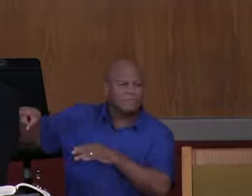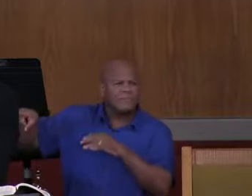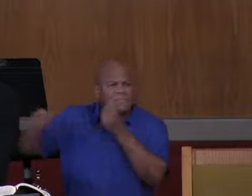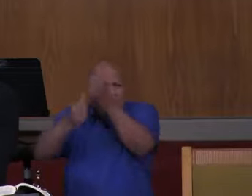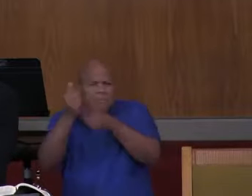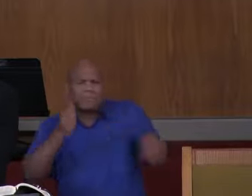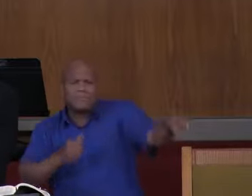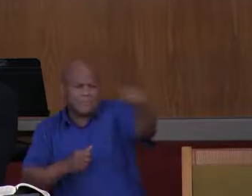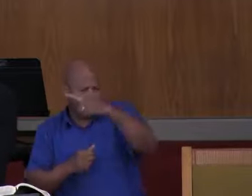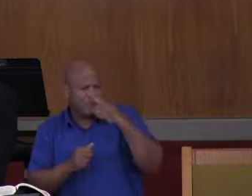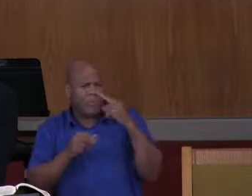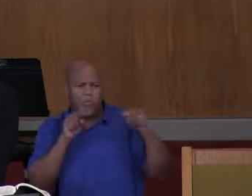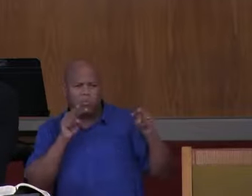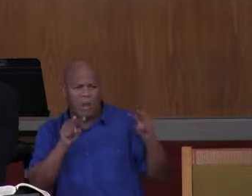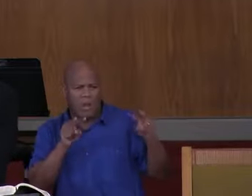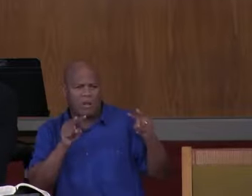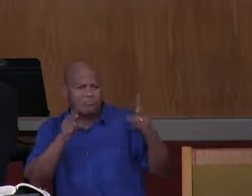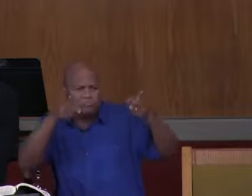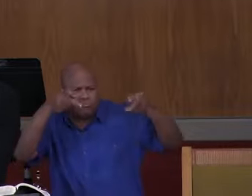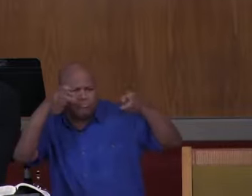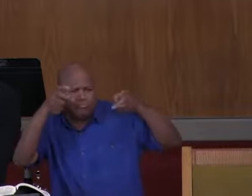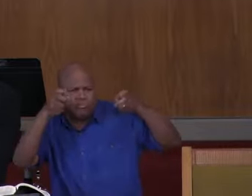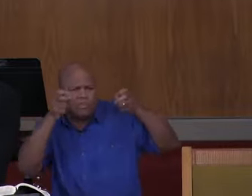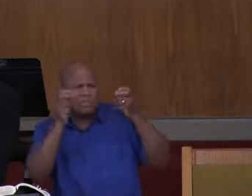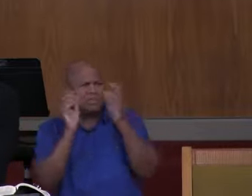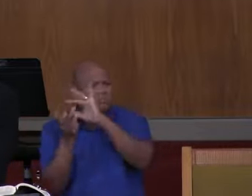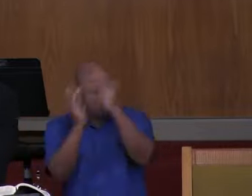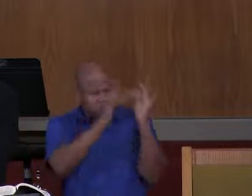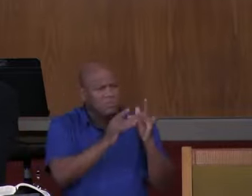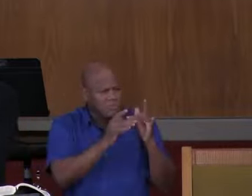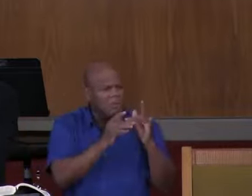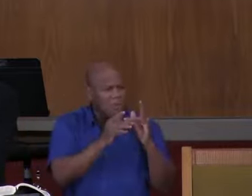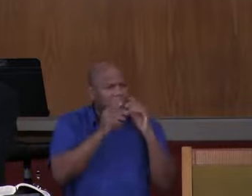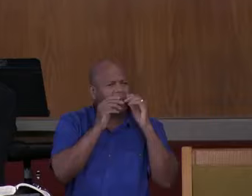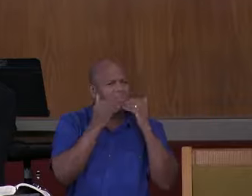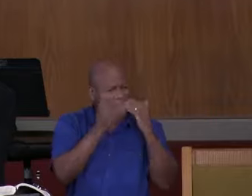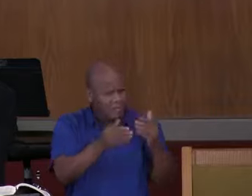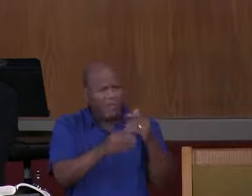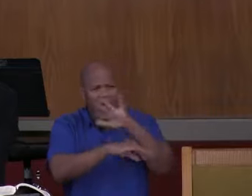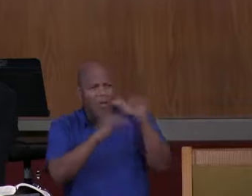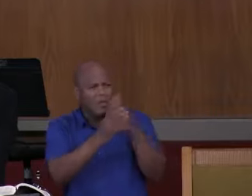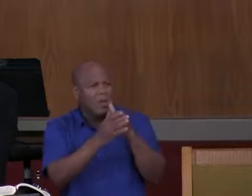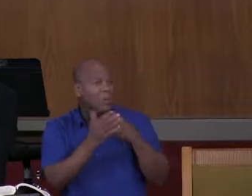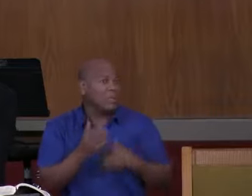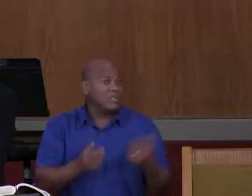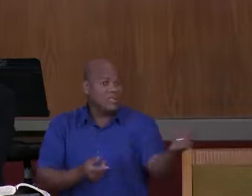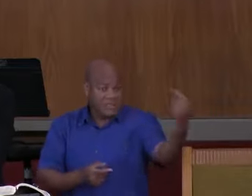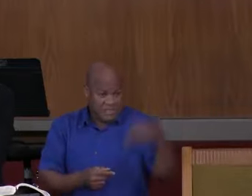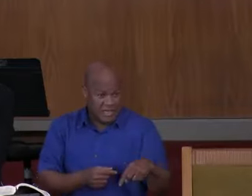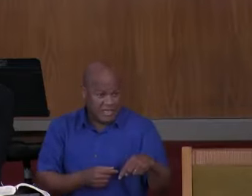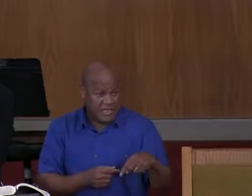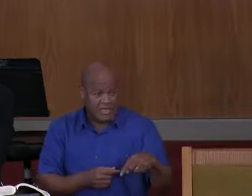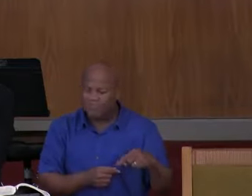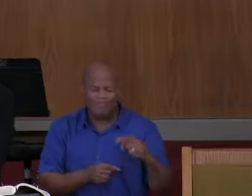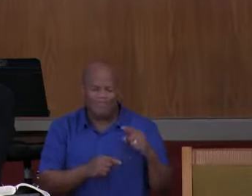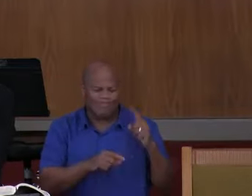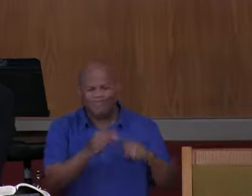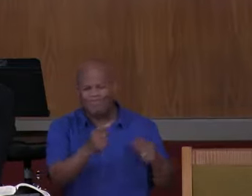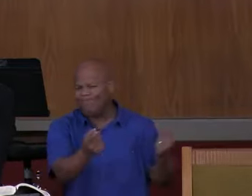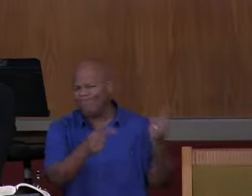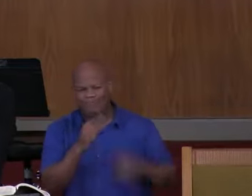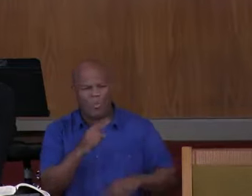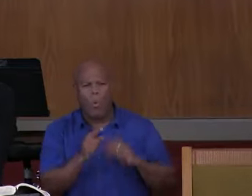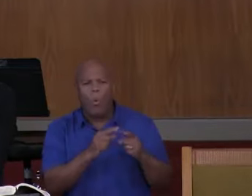you who are watching on the internet. And yes, I want you here, but you can't come here. Only people in here is the staff and the production